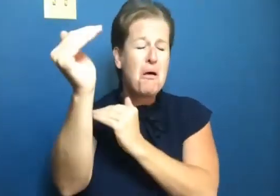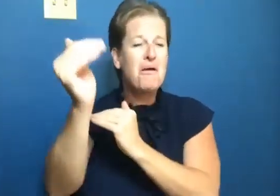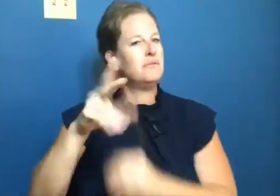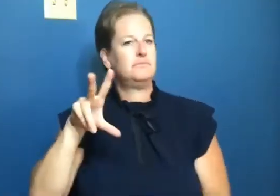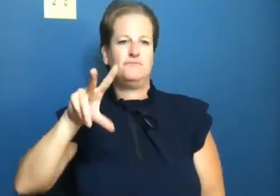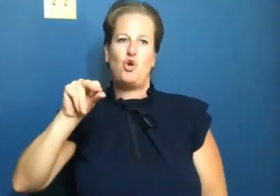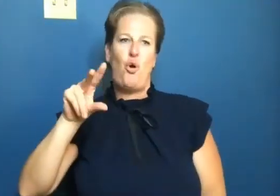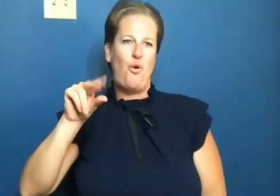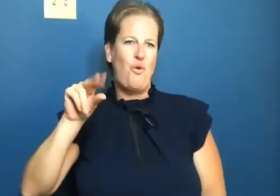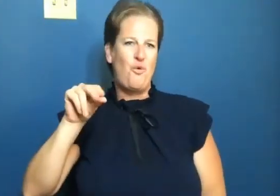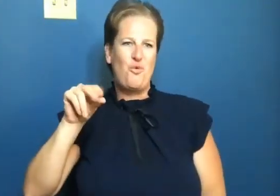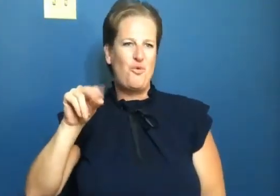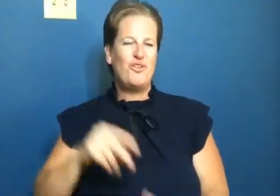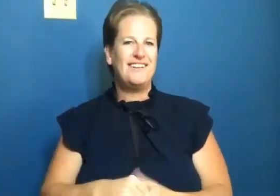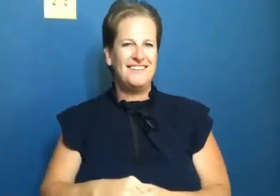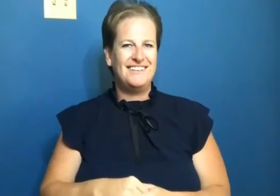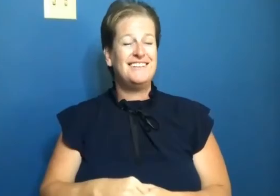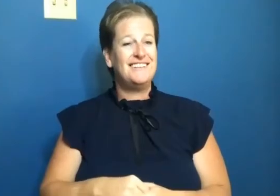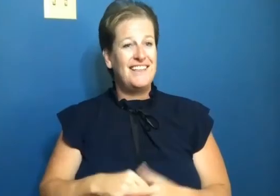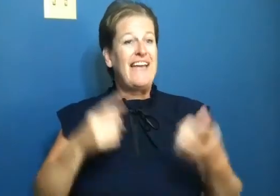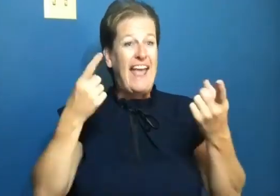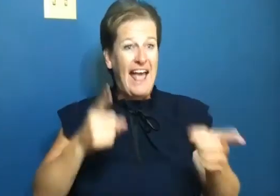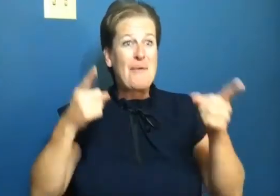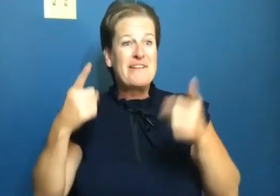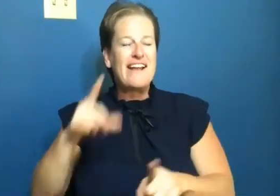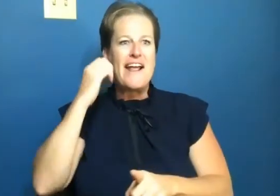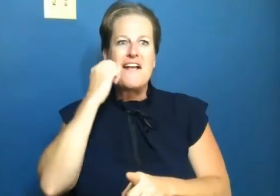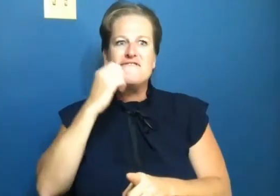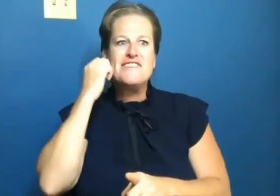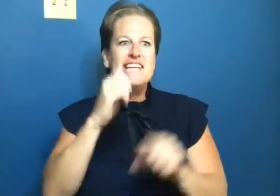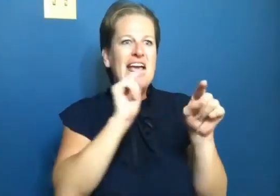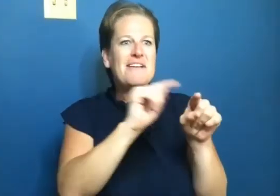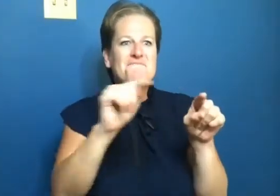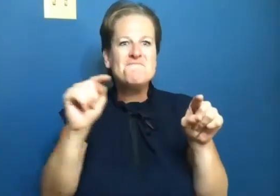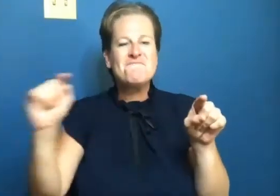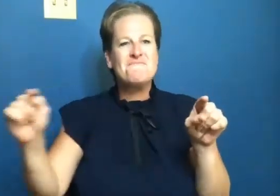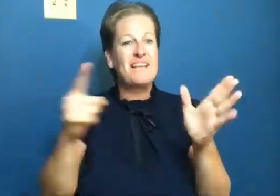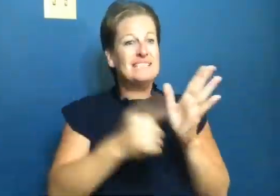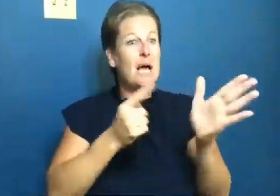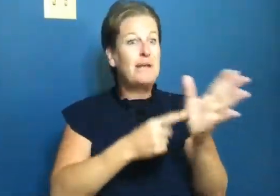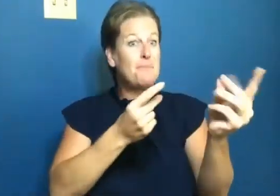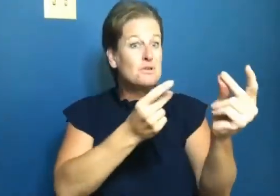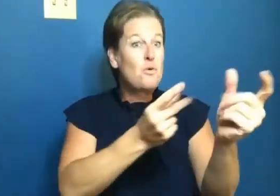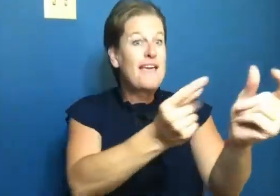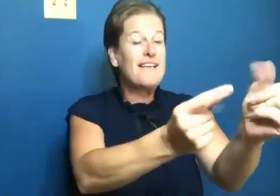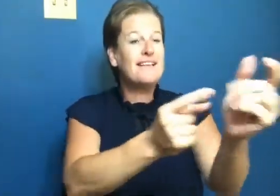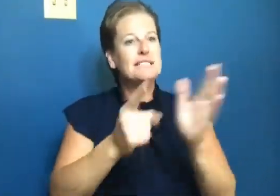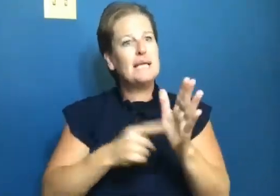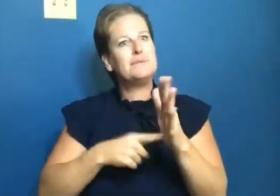not. They are being fulfilled among us, sometimes quickly, sometimes slowly. They will